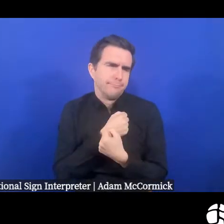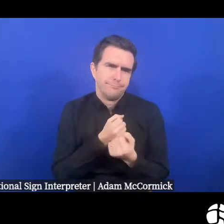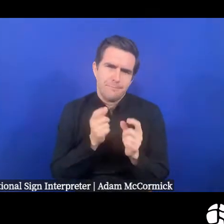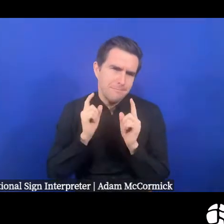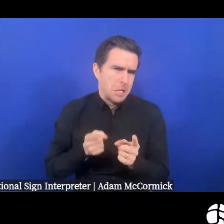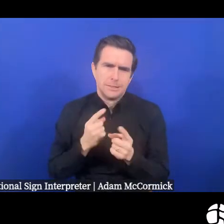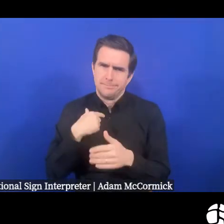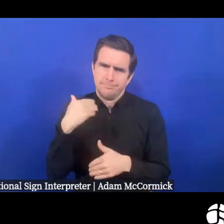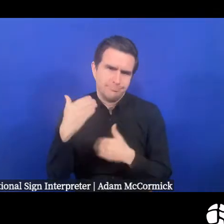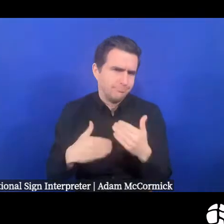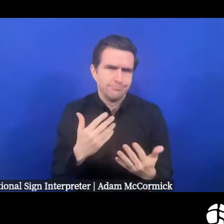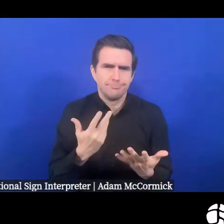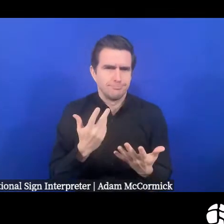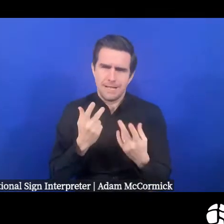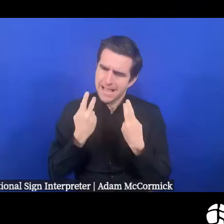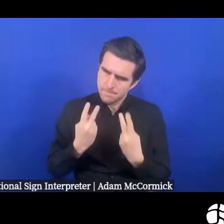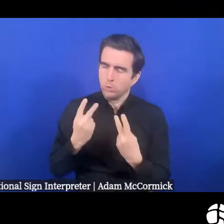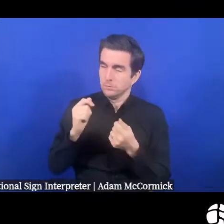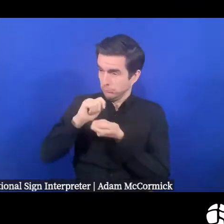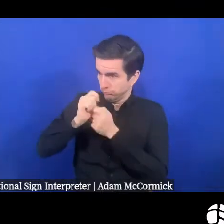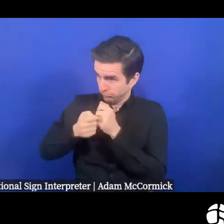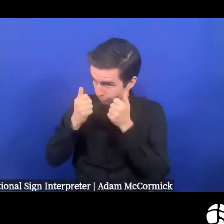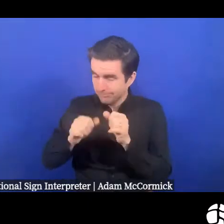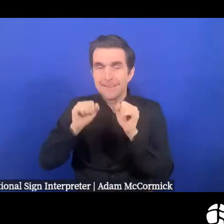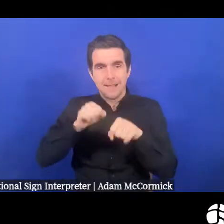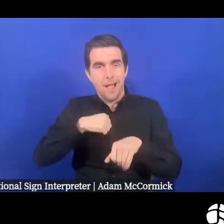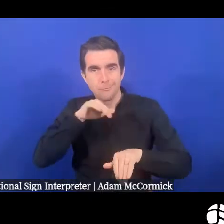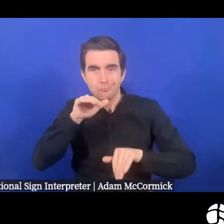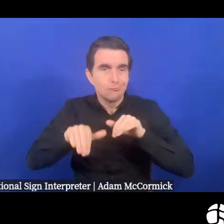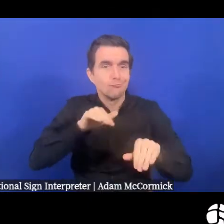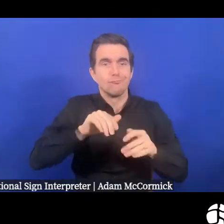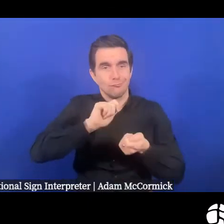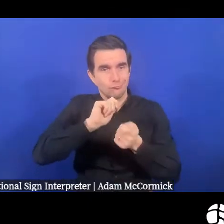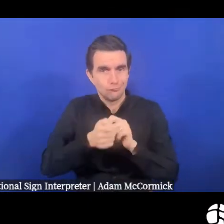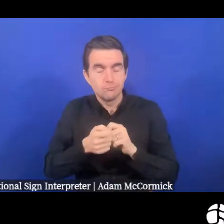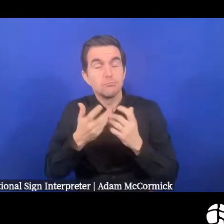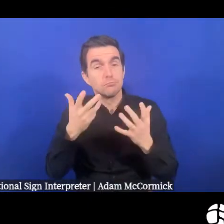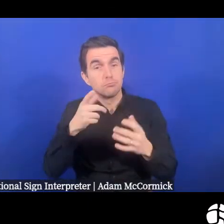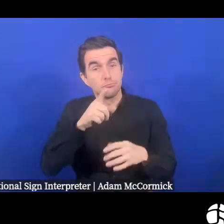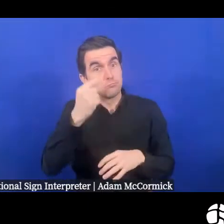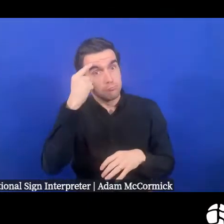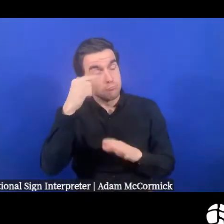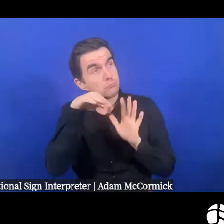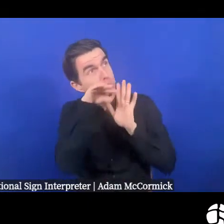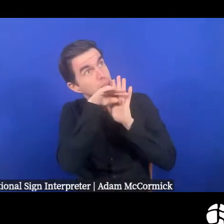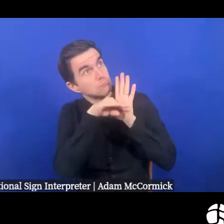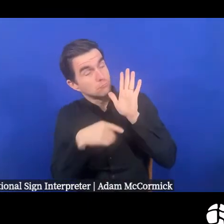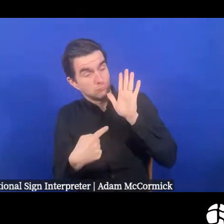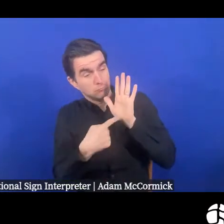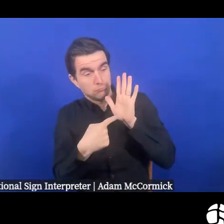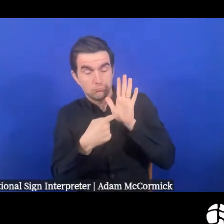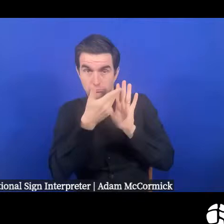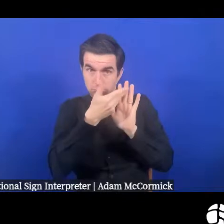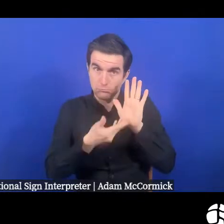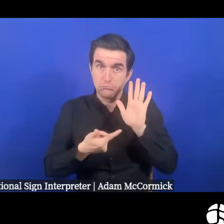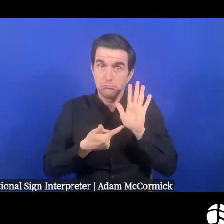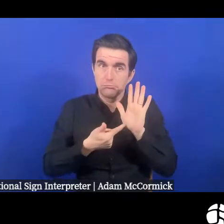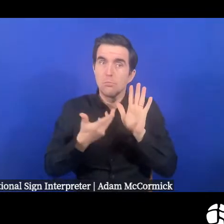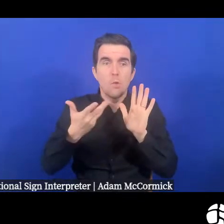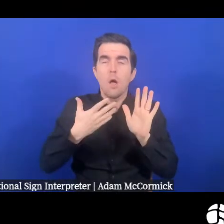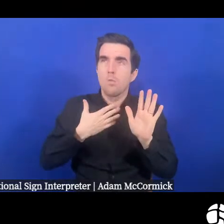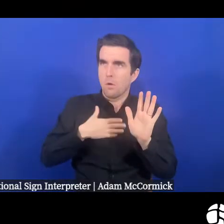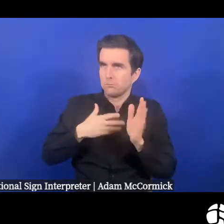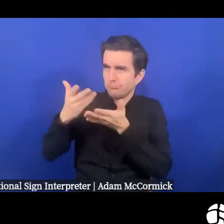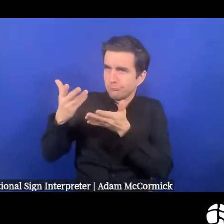women empowering principles, when you have a sector that is so big and